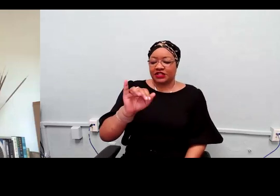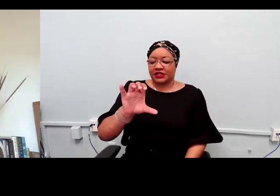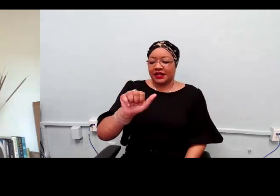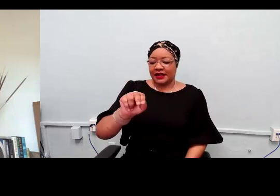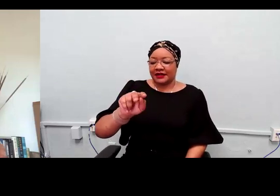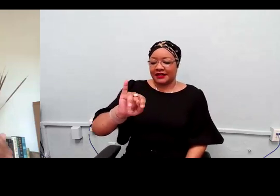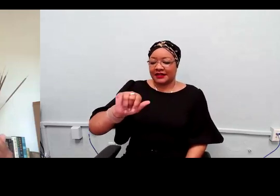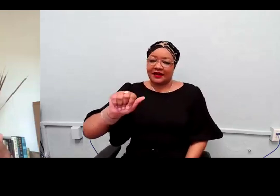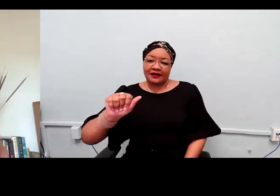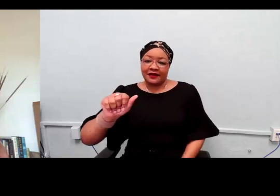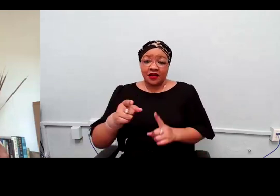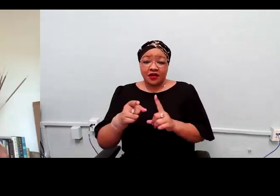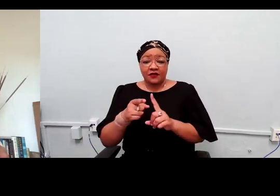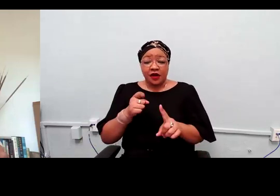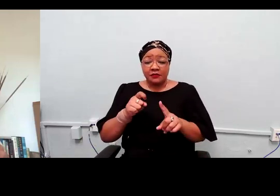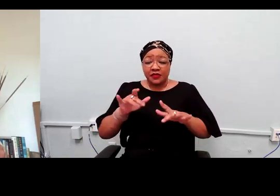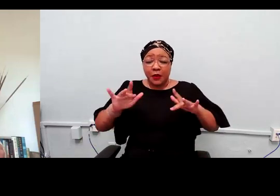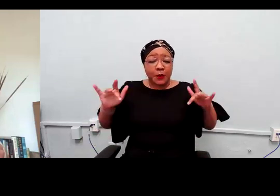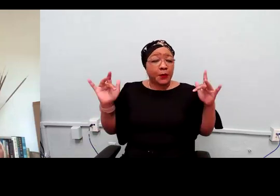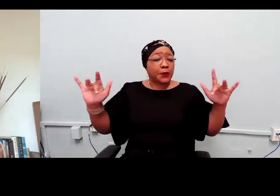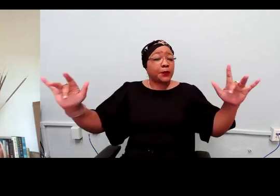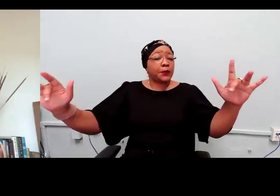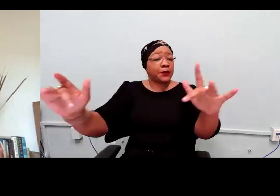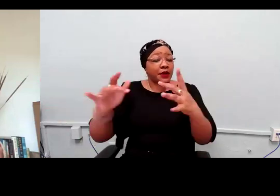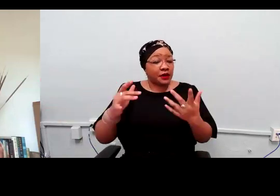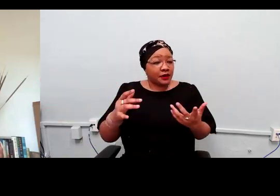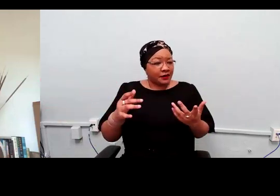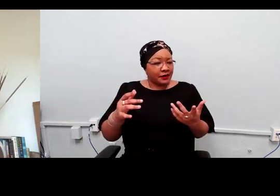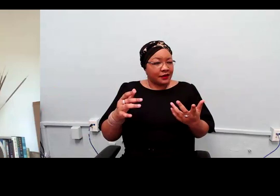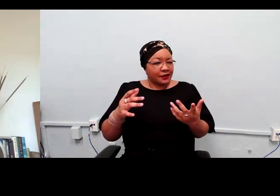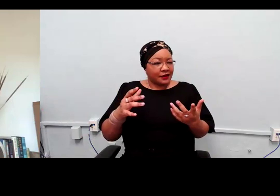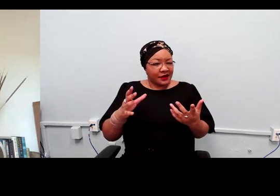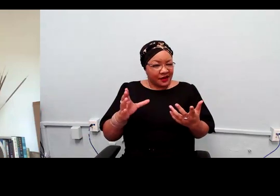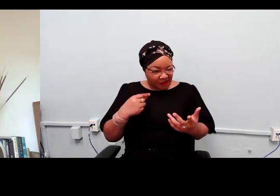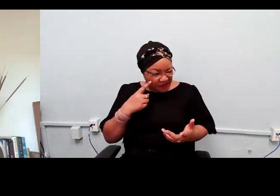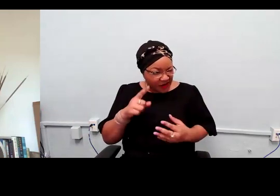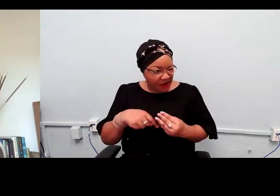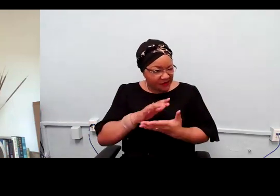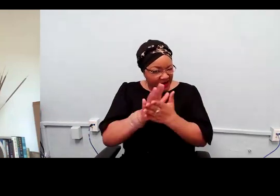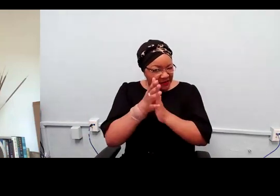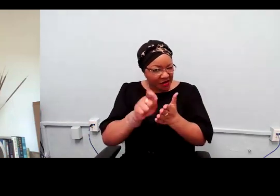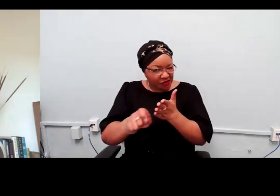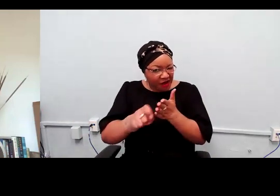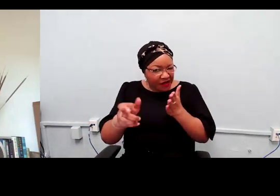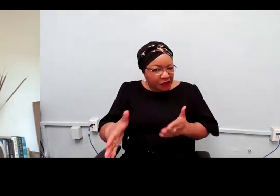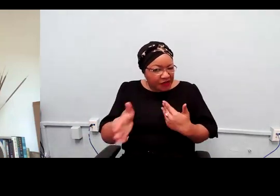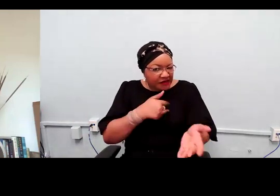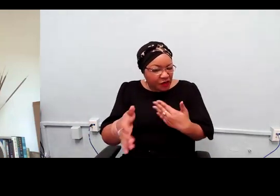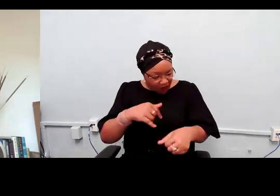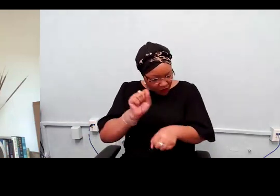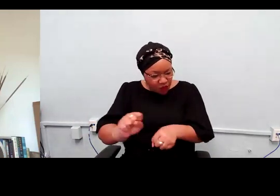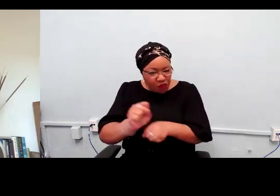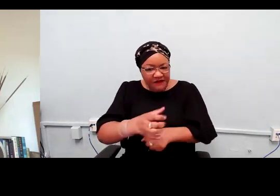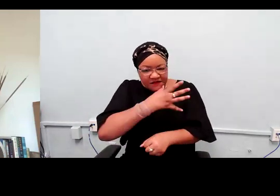dare I even considered being a writer as I stooped over the tomato fields, bending under the hot sun,